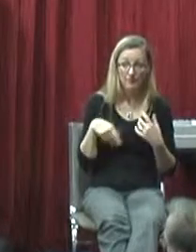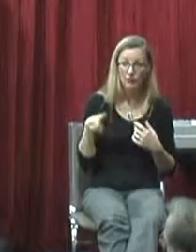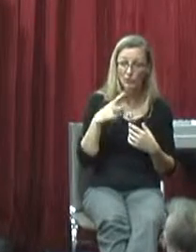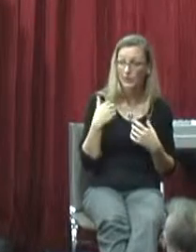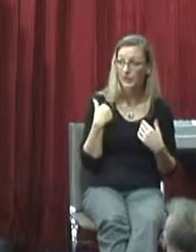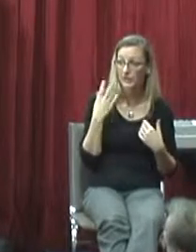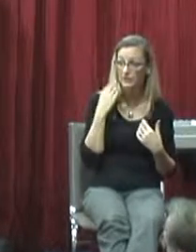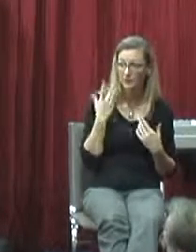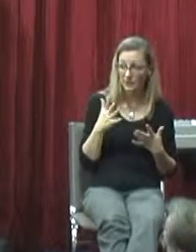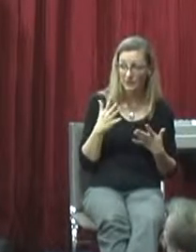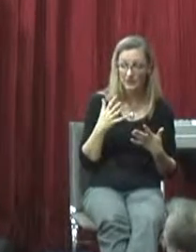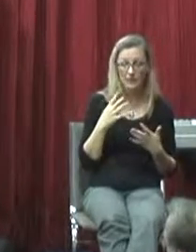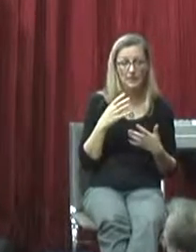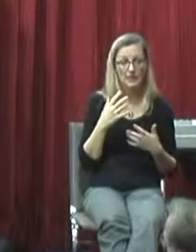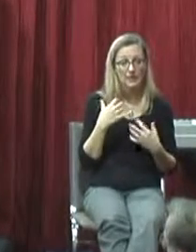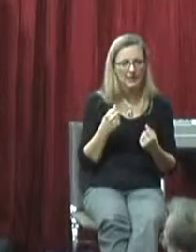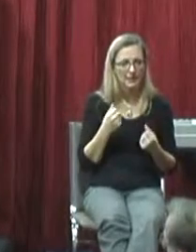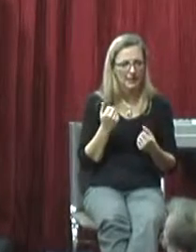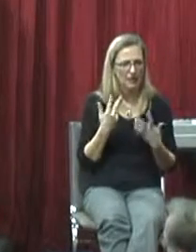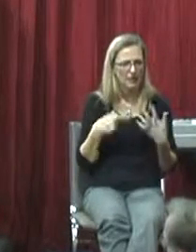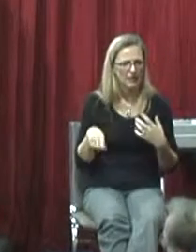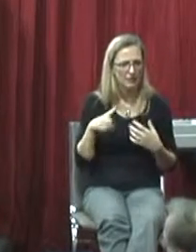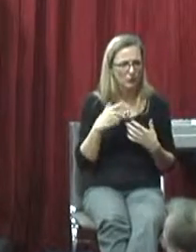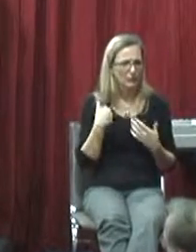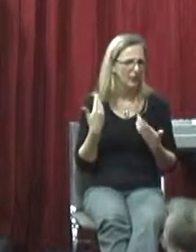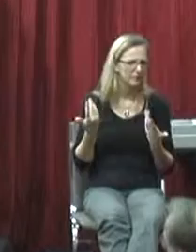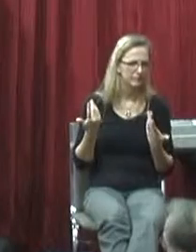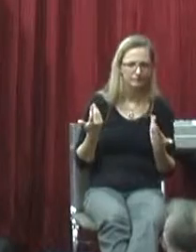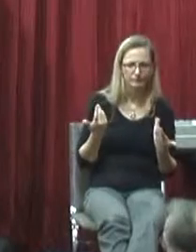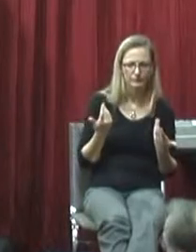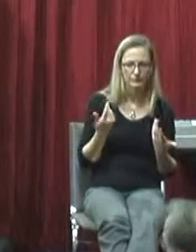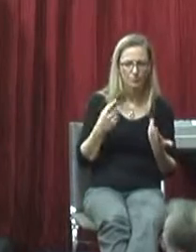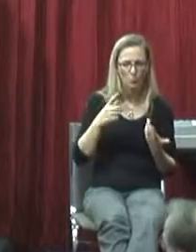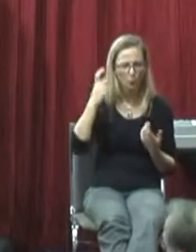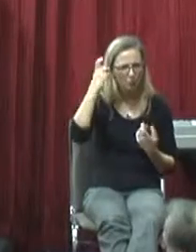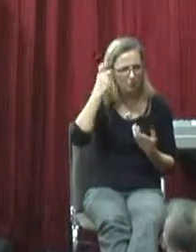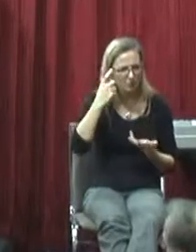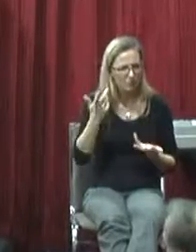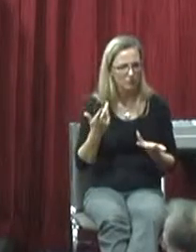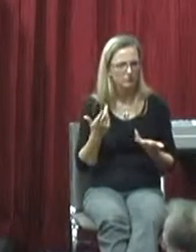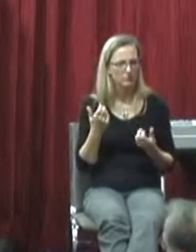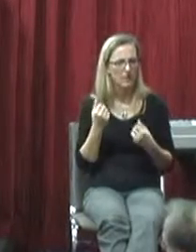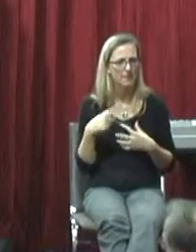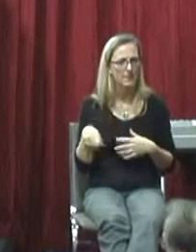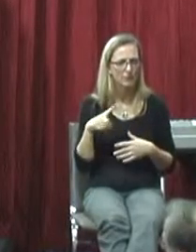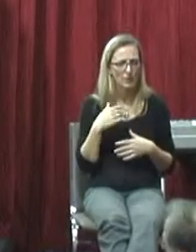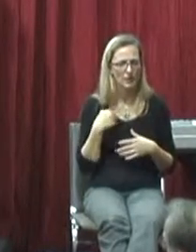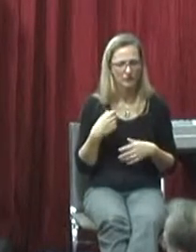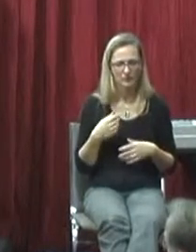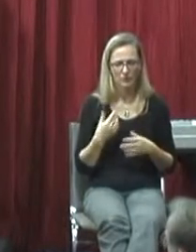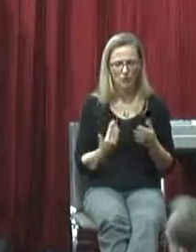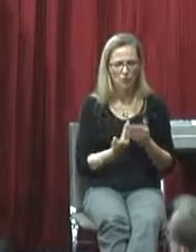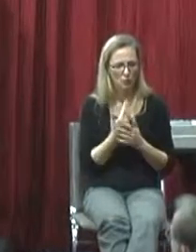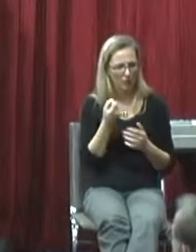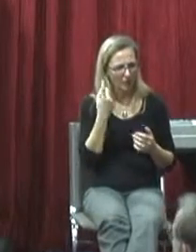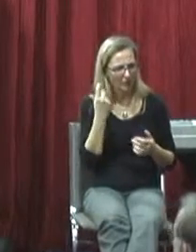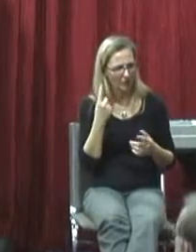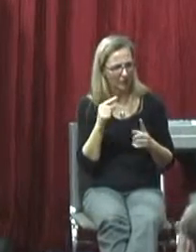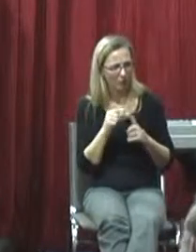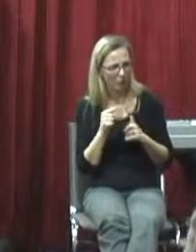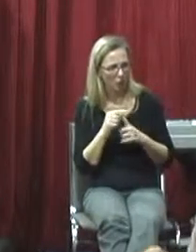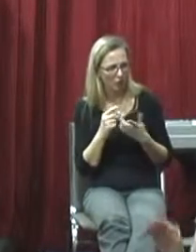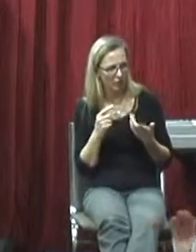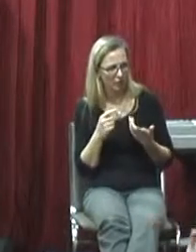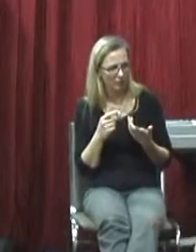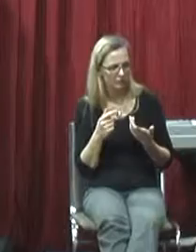healing? How many have had an insight, a revelation? How many have had a fresh understanding of the word? You couldn't understand